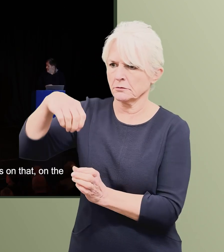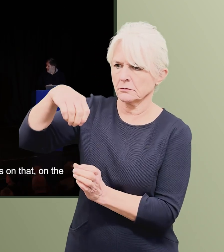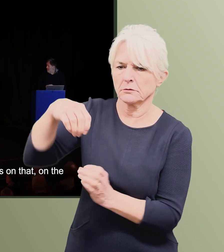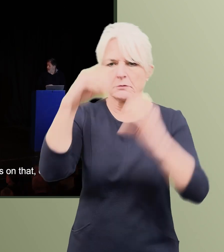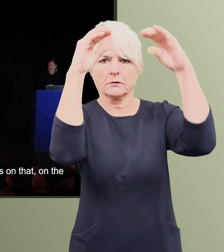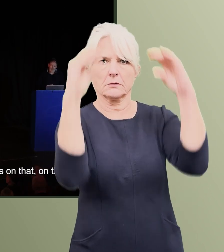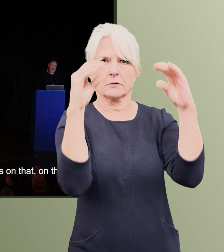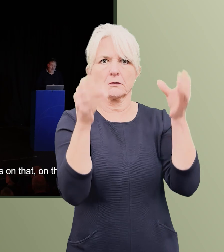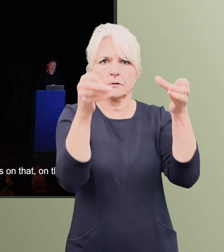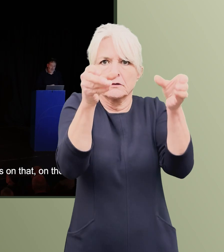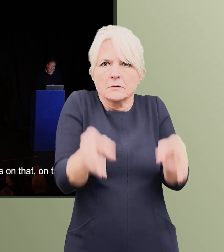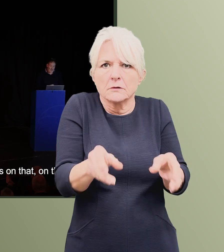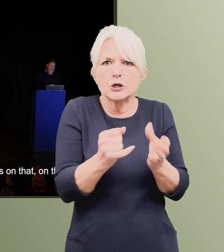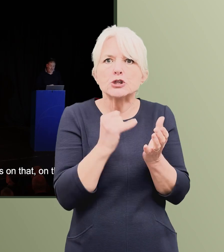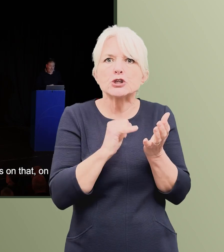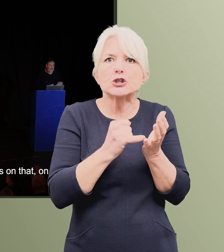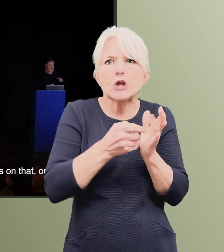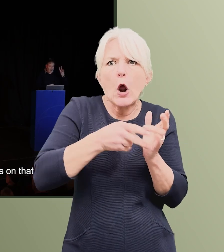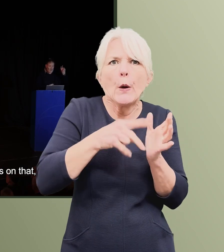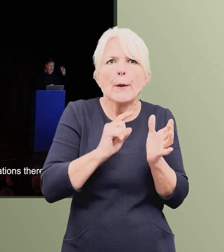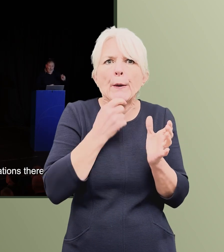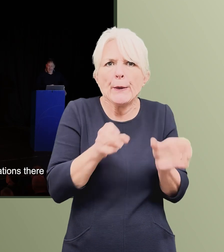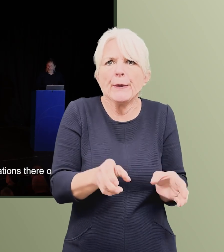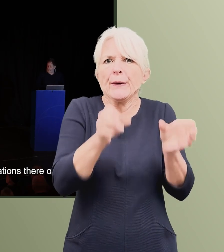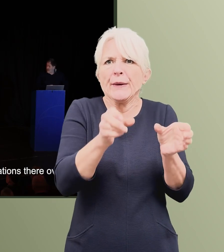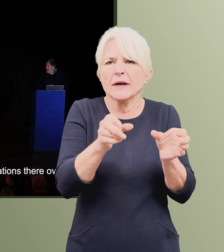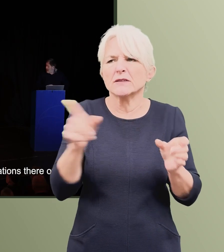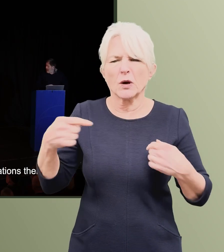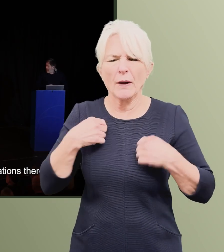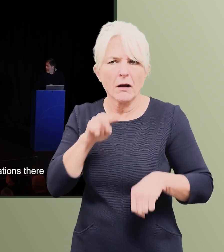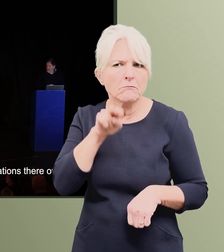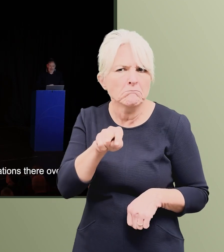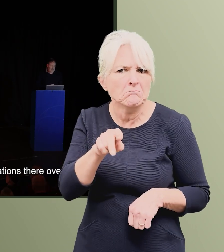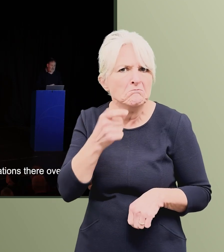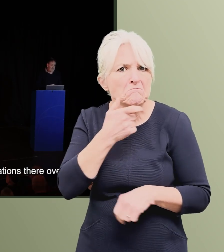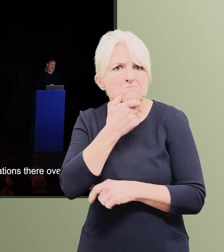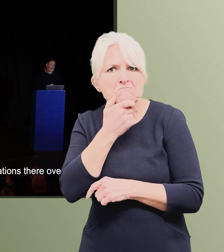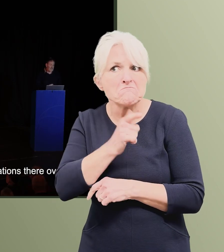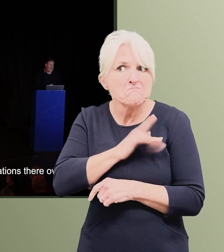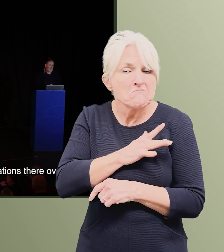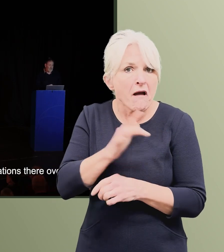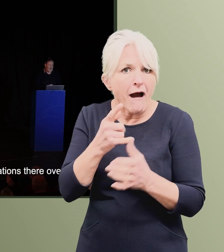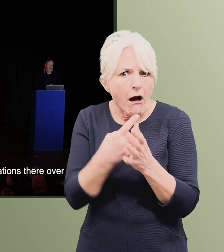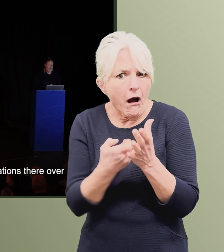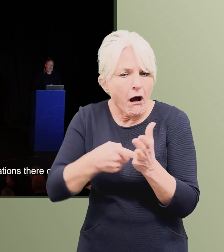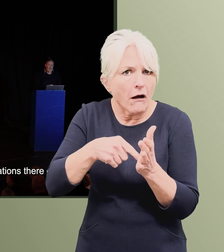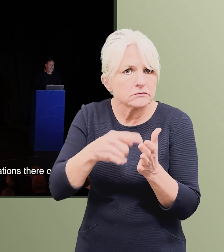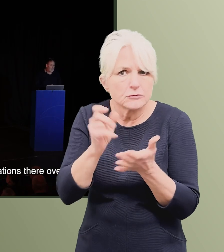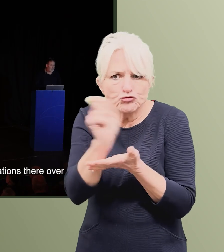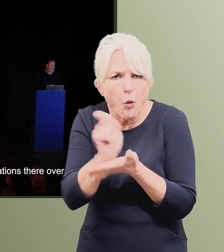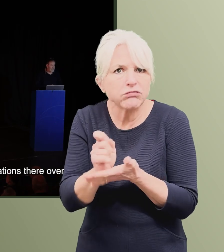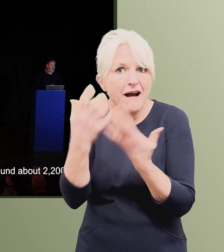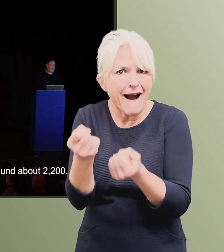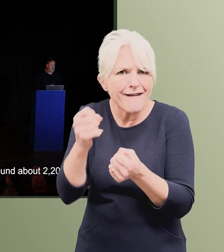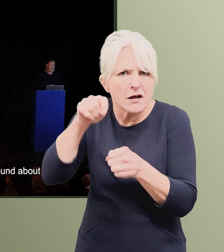You can just see the cut marks on the top of that. I'm going to call it a capstone. So we did a series of excavations there over about